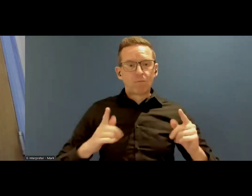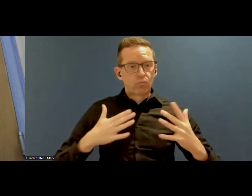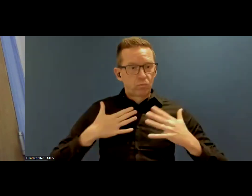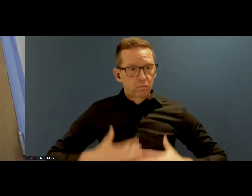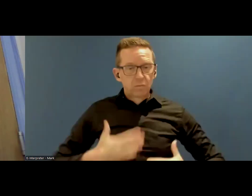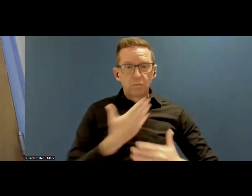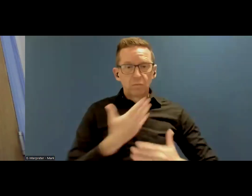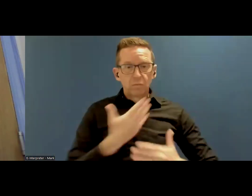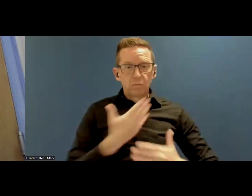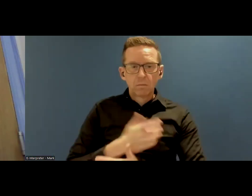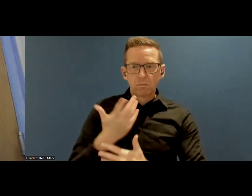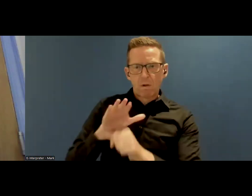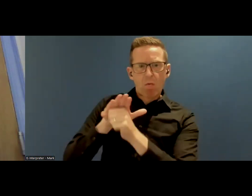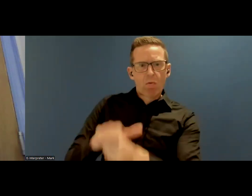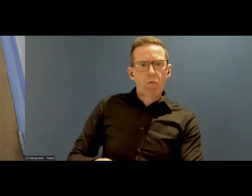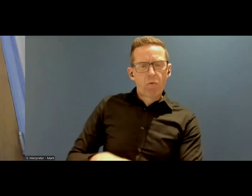an influence.